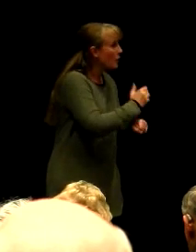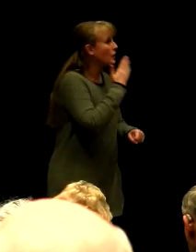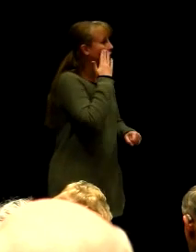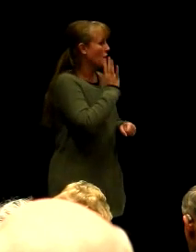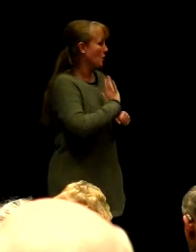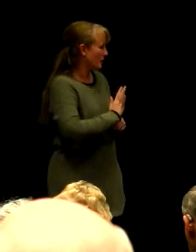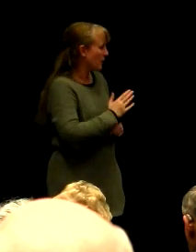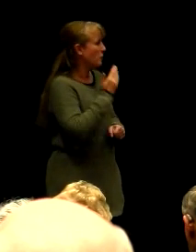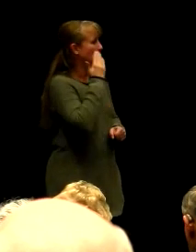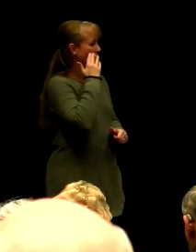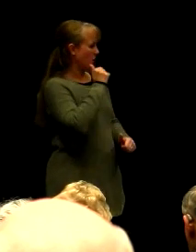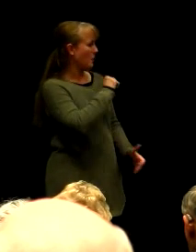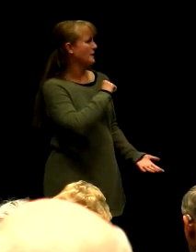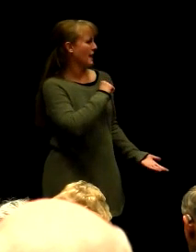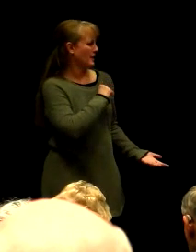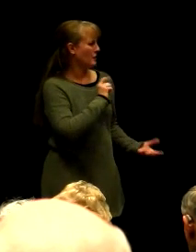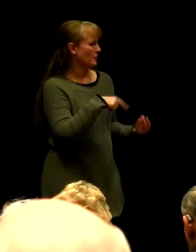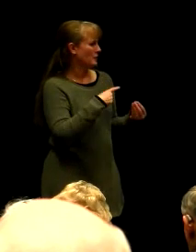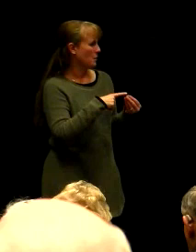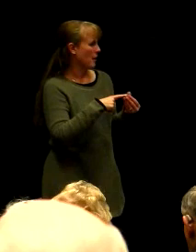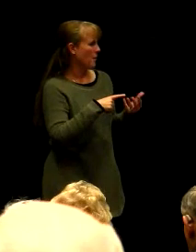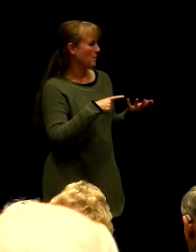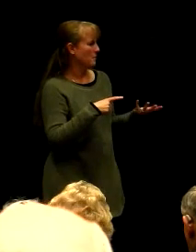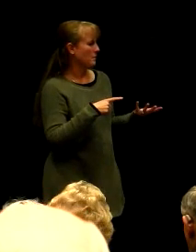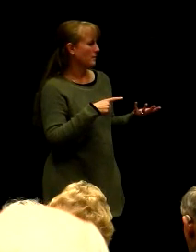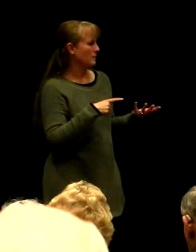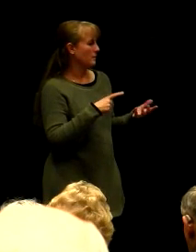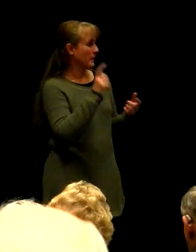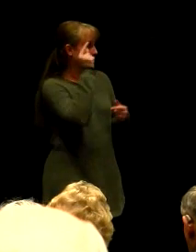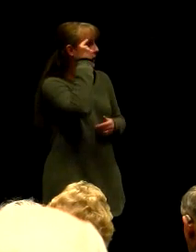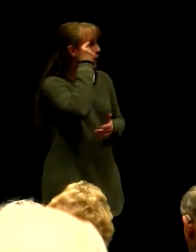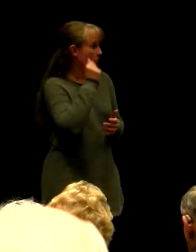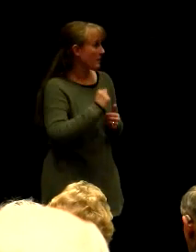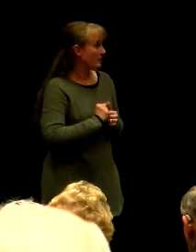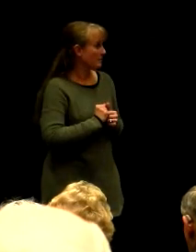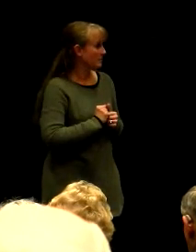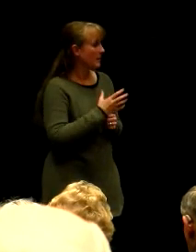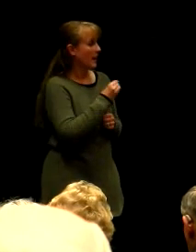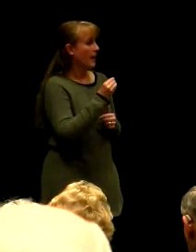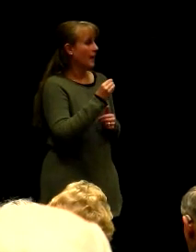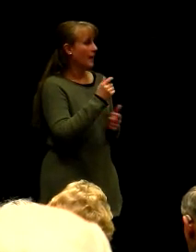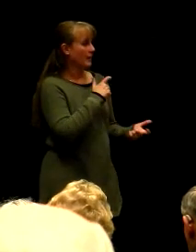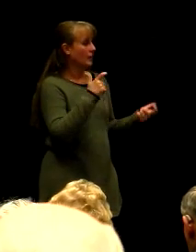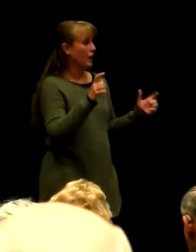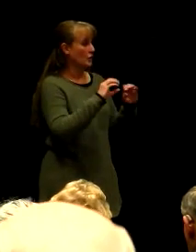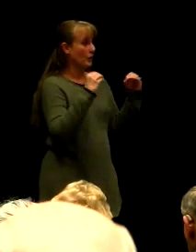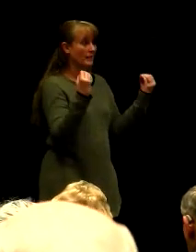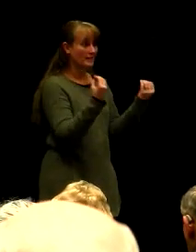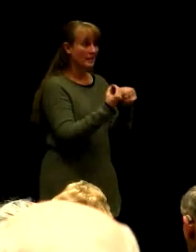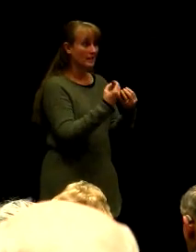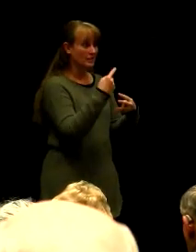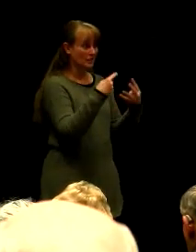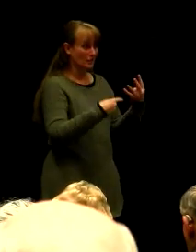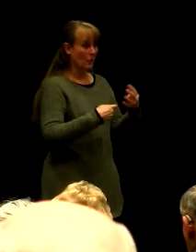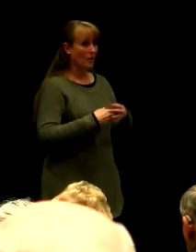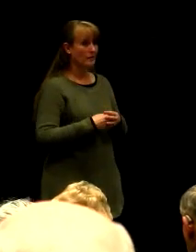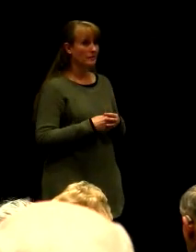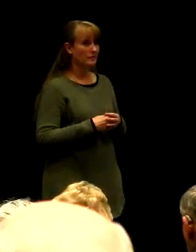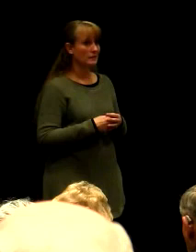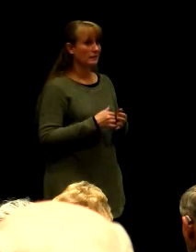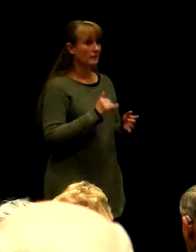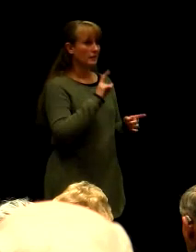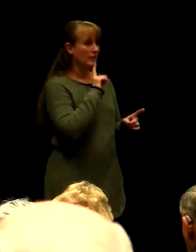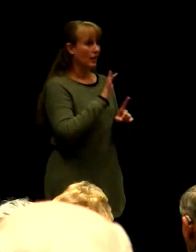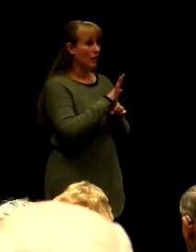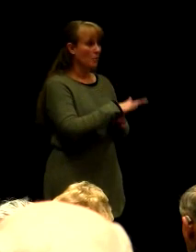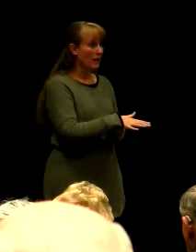his films, you know his attitudes about government and large organizations and so on that are